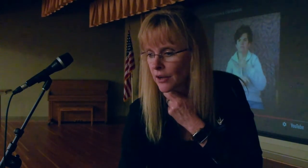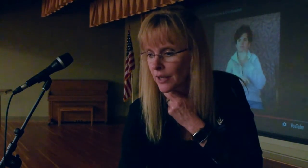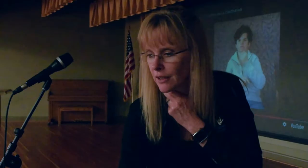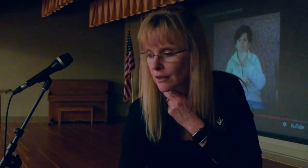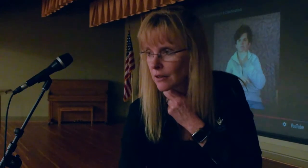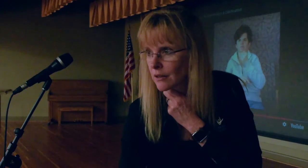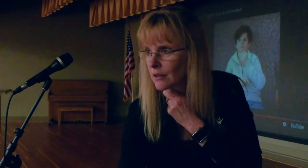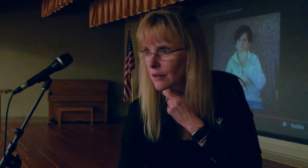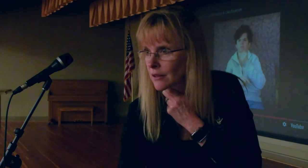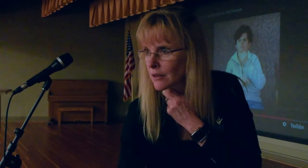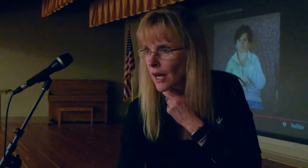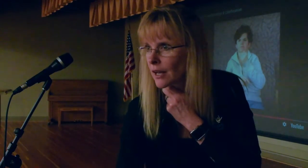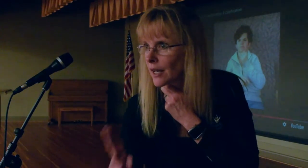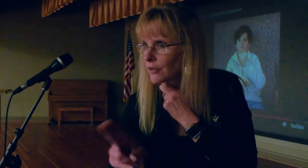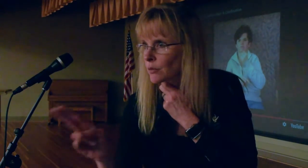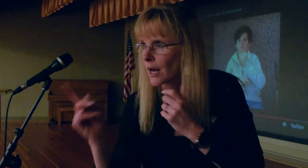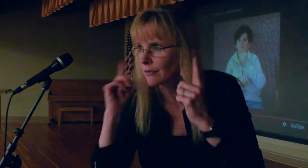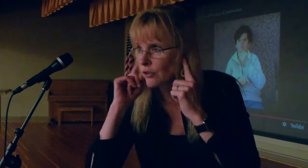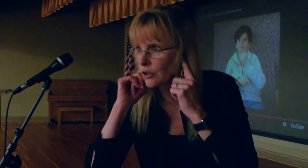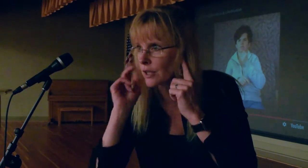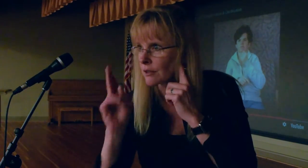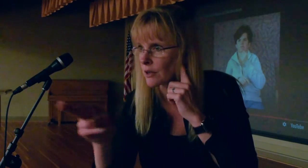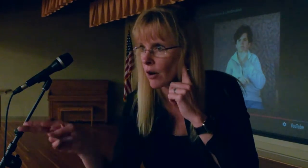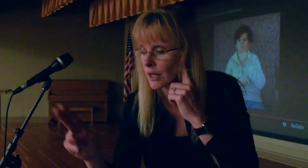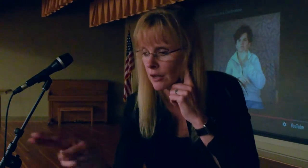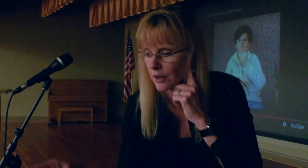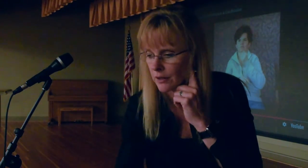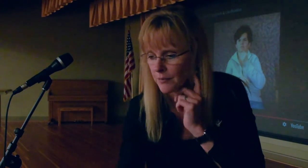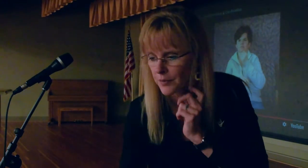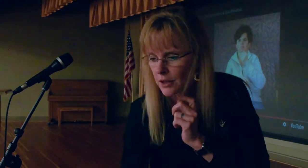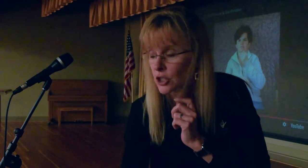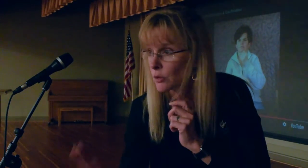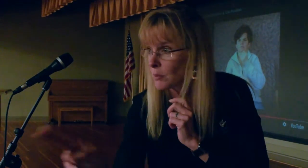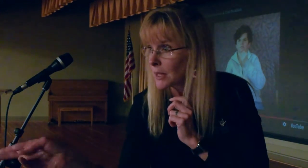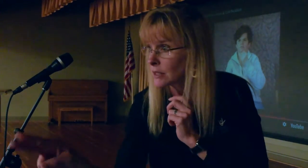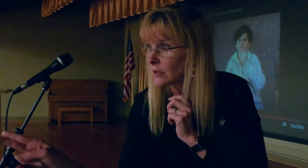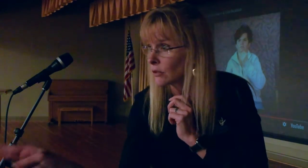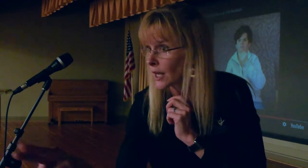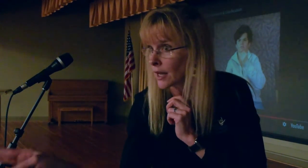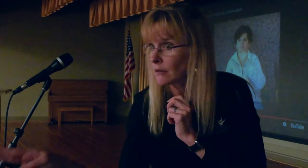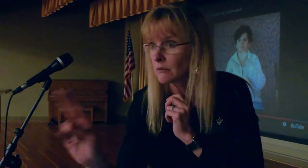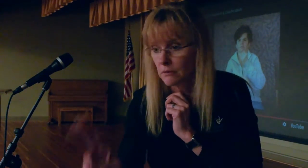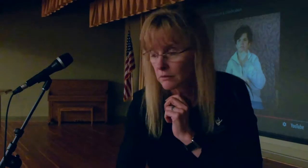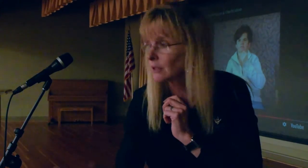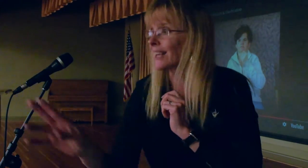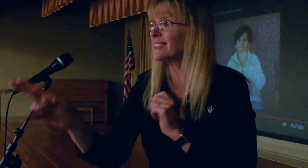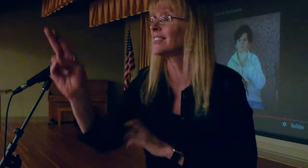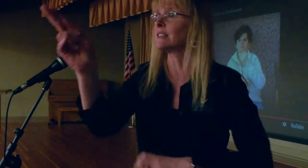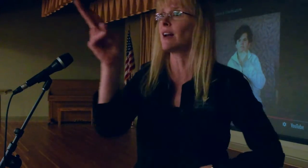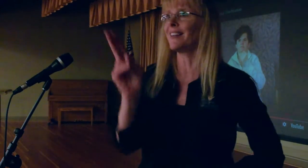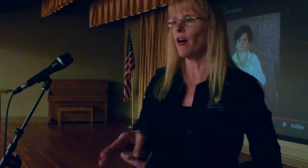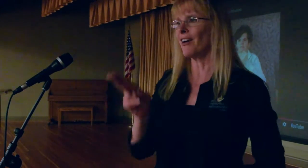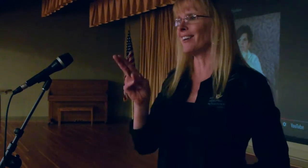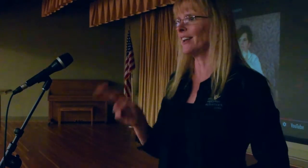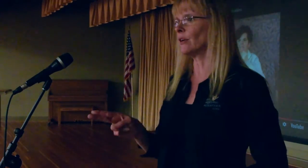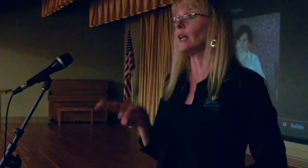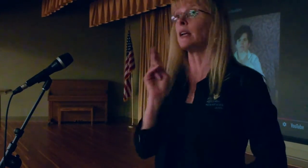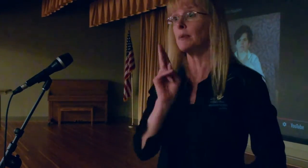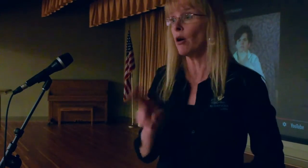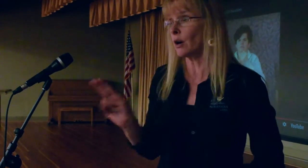hearing. Okay, left to right for your ears. Hard of hearing. And she repeats it. You can. Like I said, it's not hard of hearing. It could be hard of